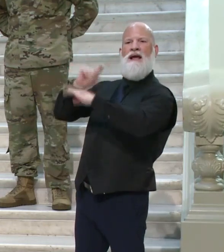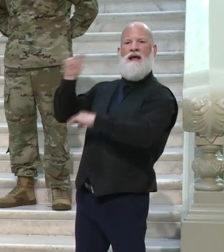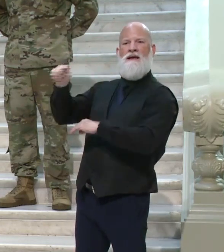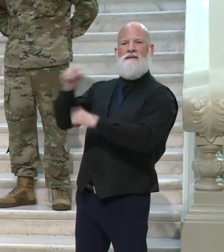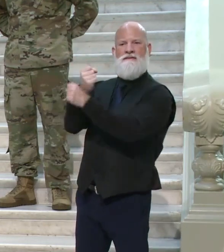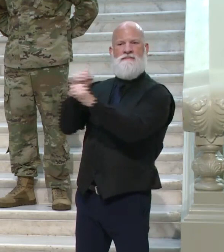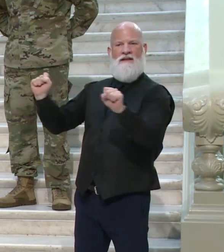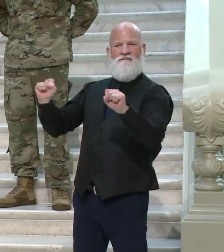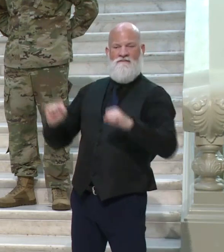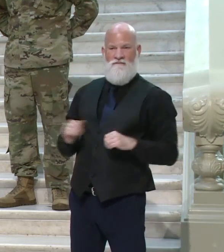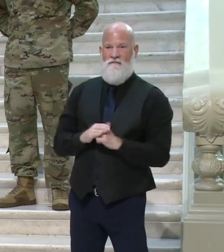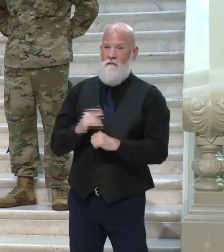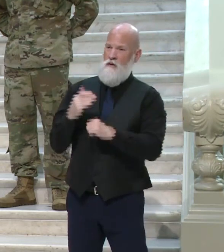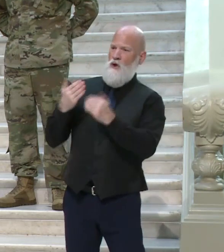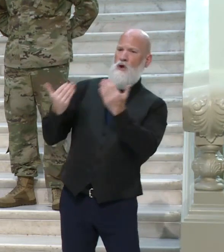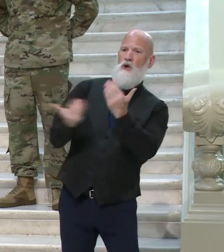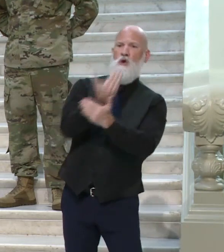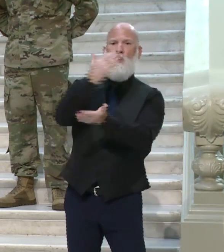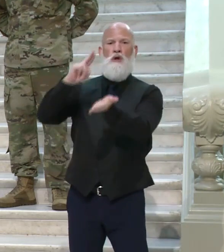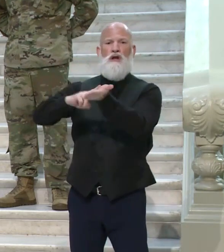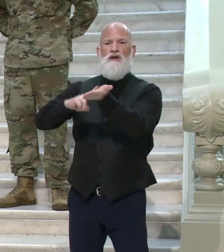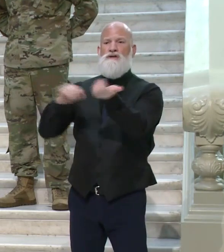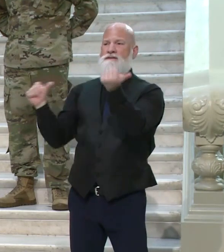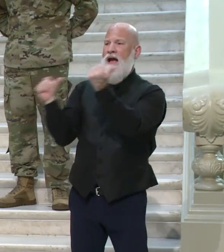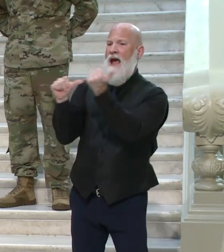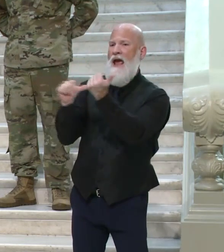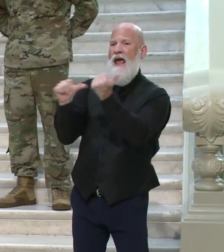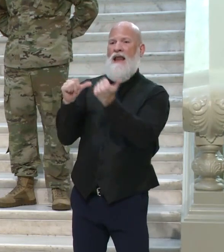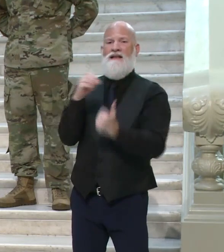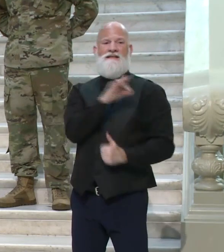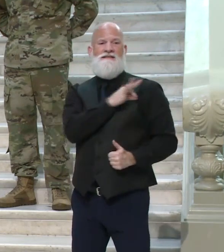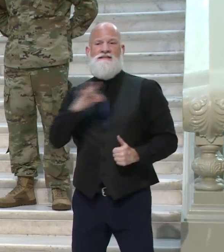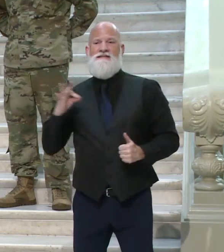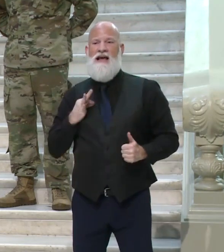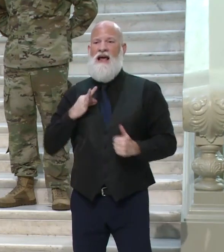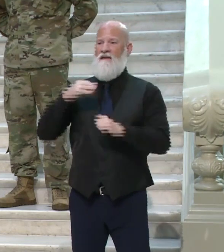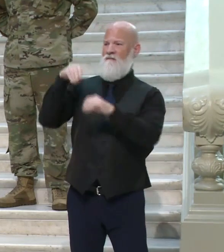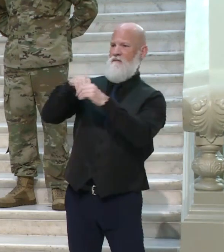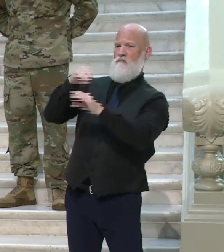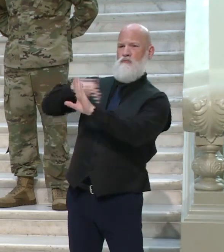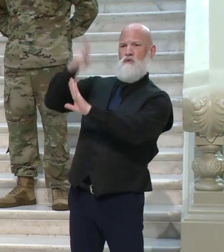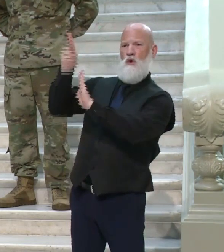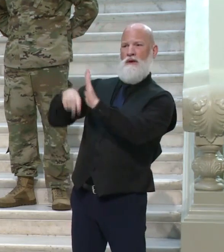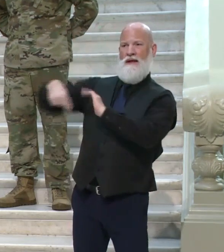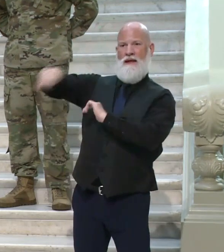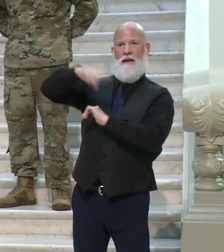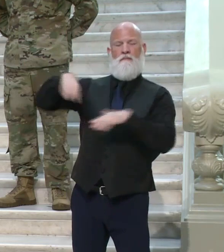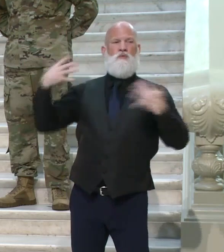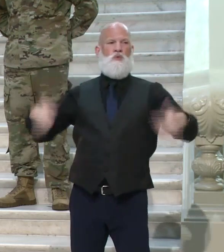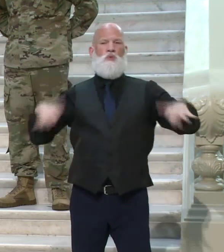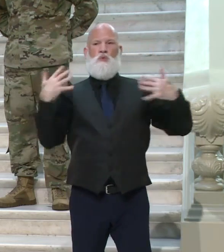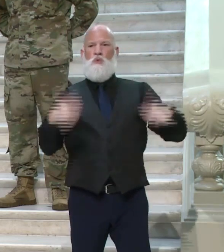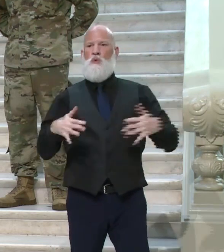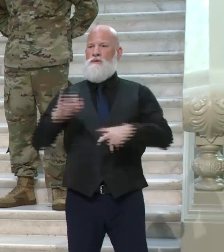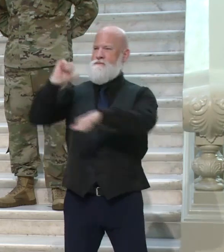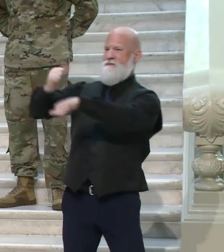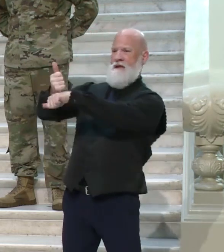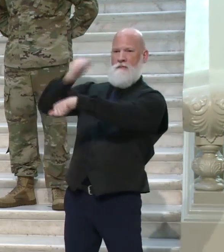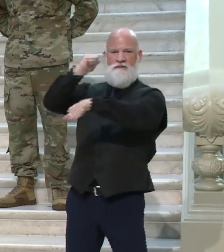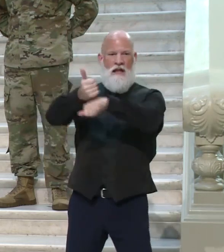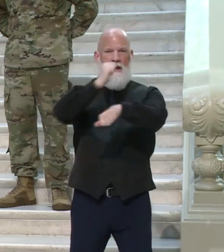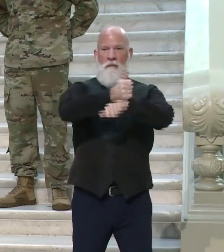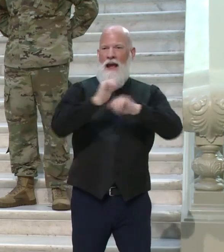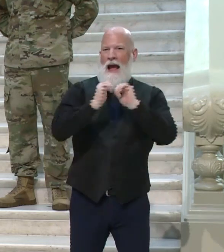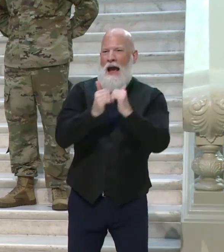to address staffing challenges in long-term care. This program was established with the assistance from the Georgia